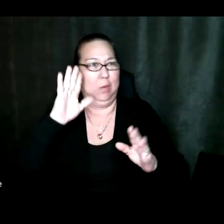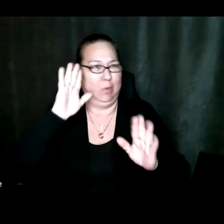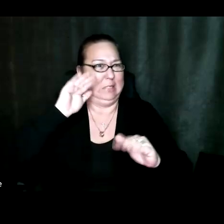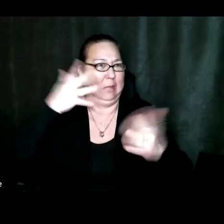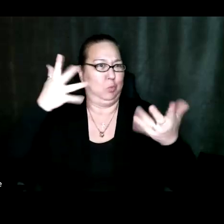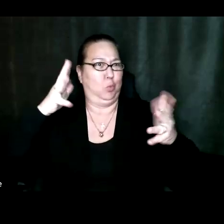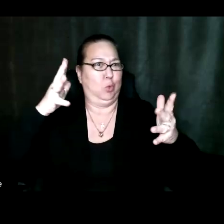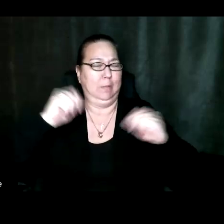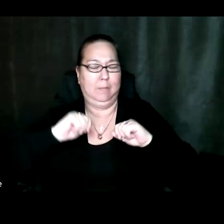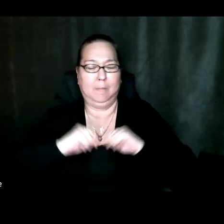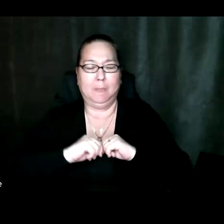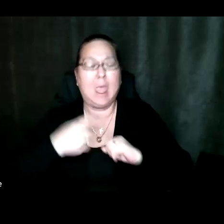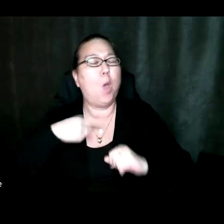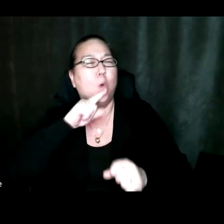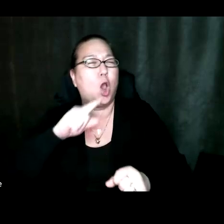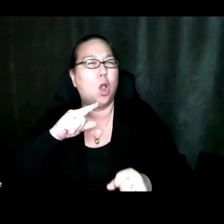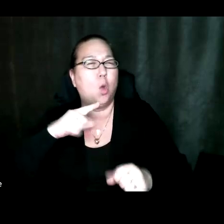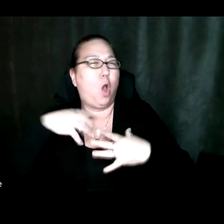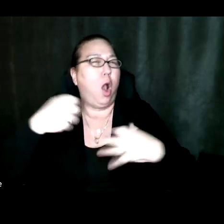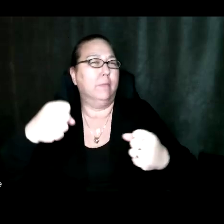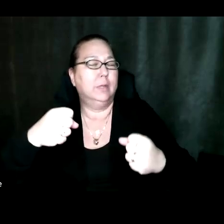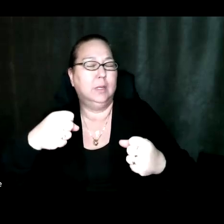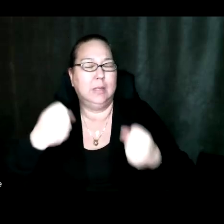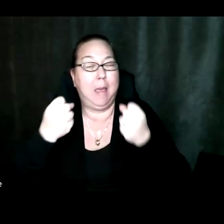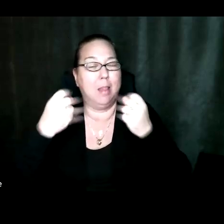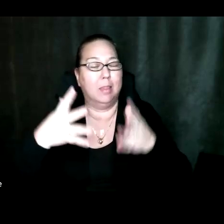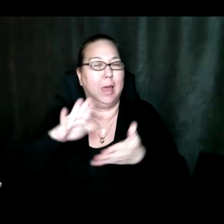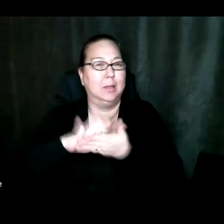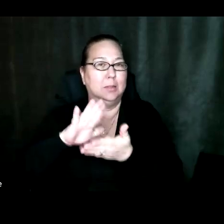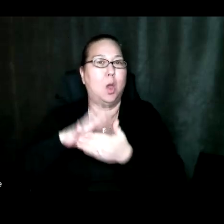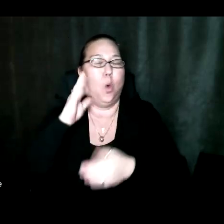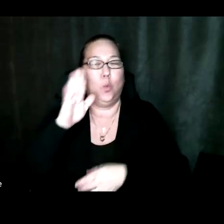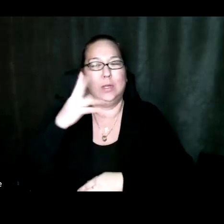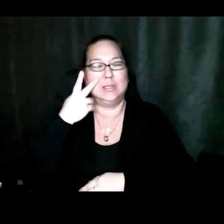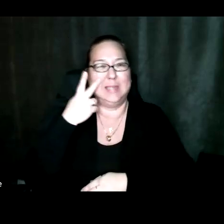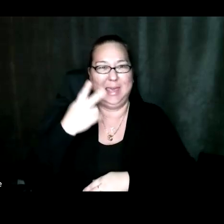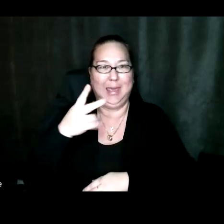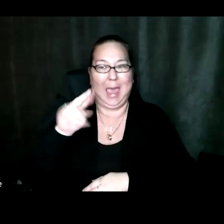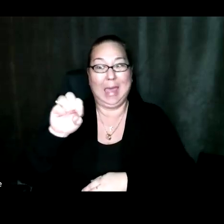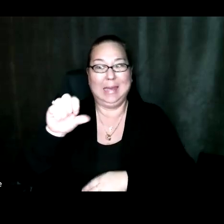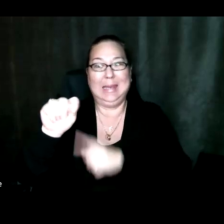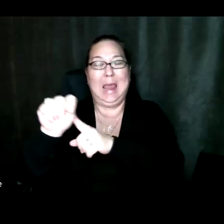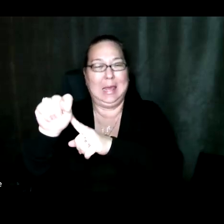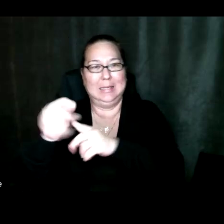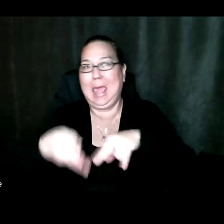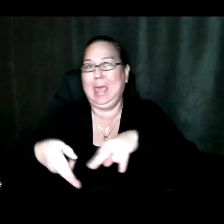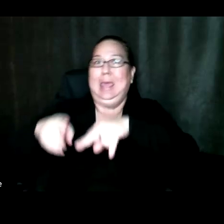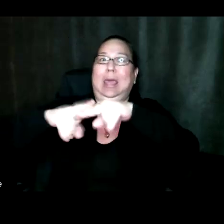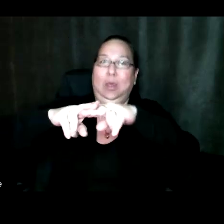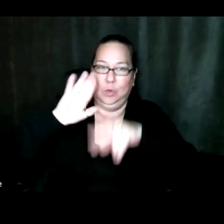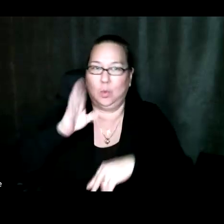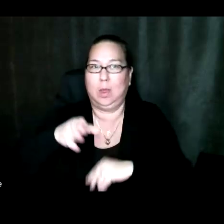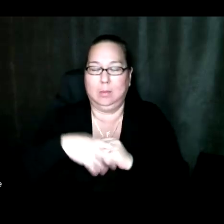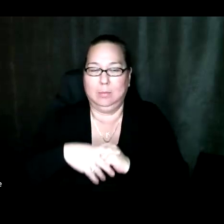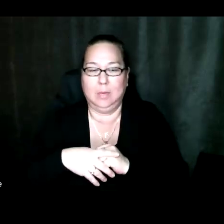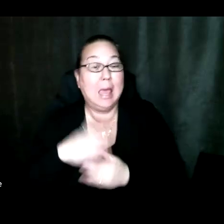pretty confident that the vast majority of our schools are seeing a net increase. I think there are some schools, and we